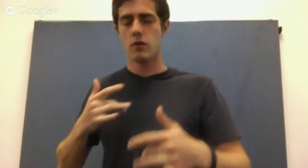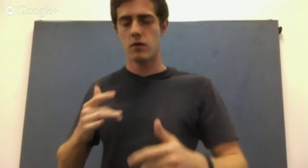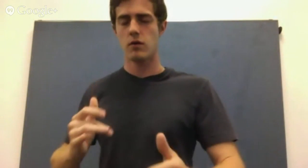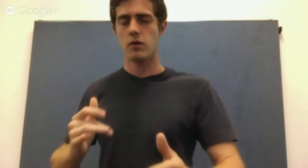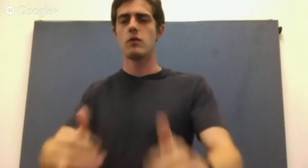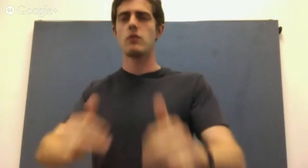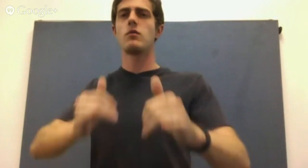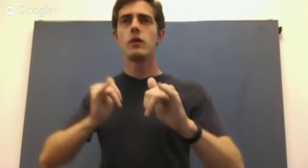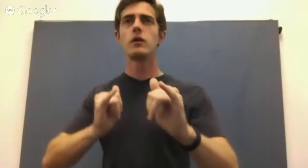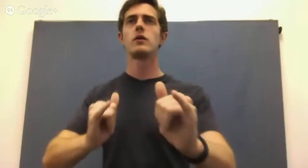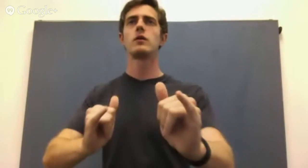emo.